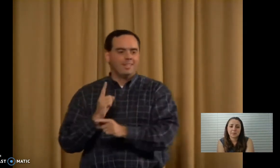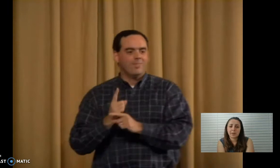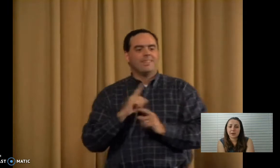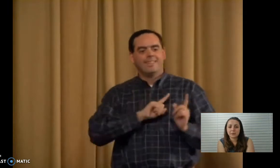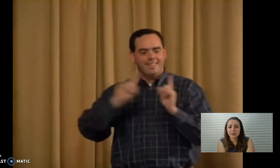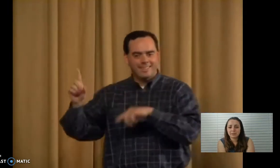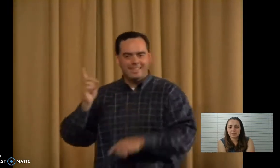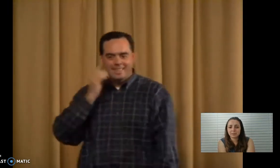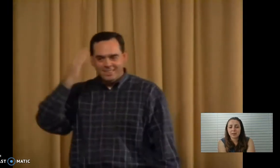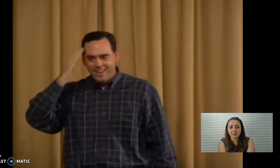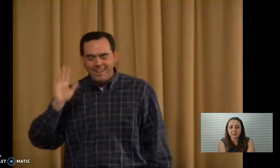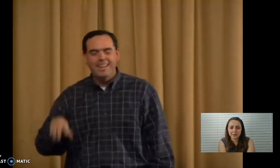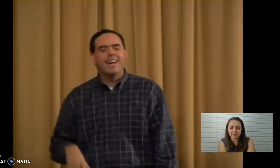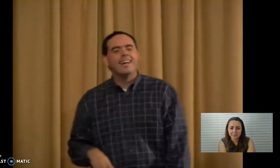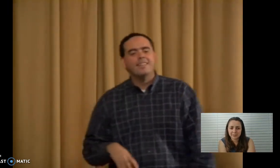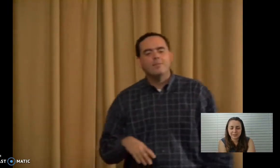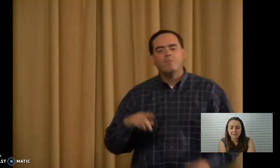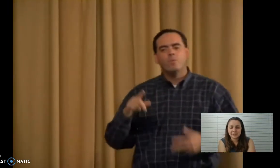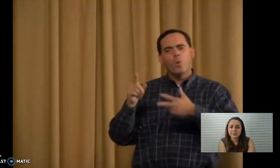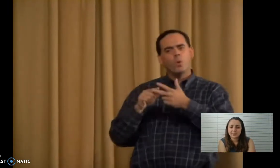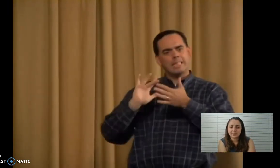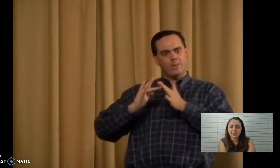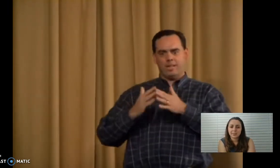I remember my parents would have to always remind me to come down for dinner.